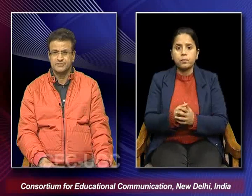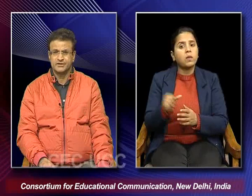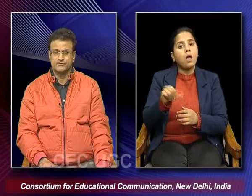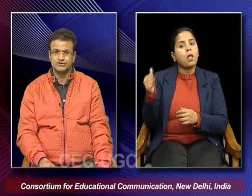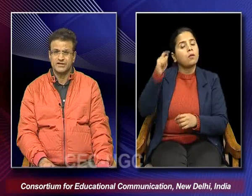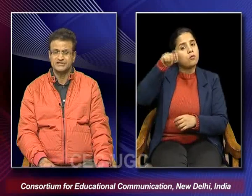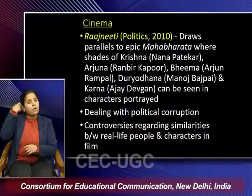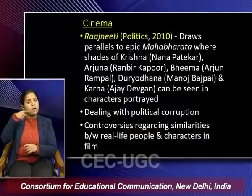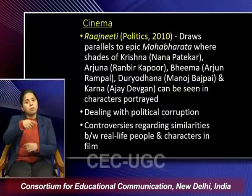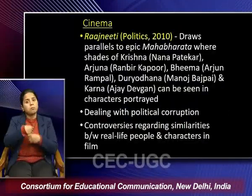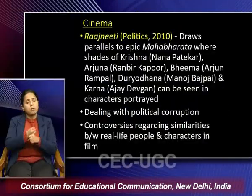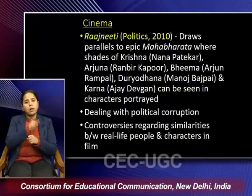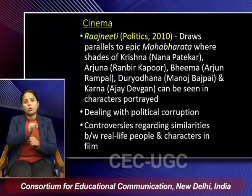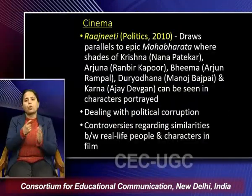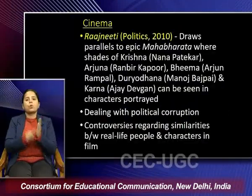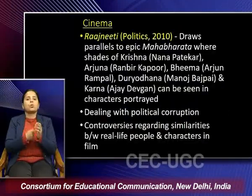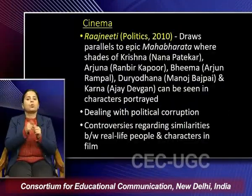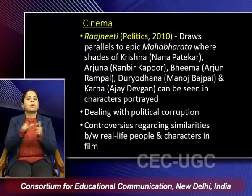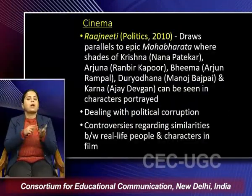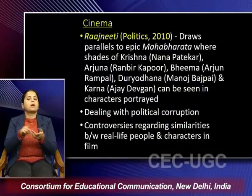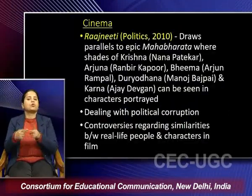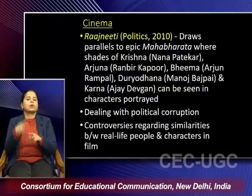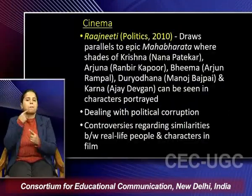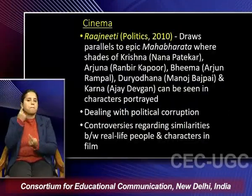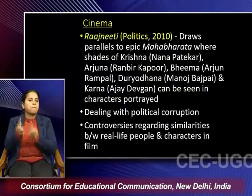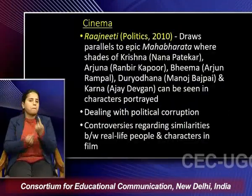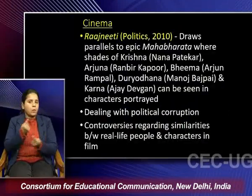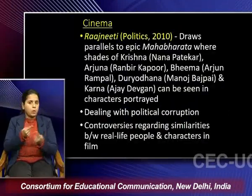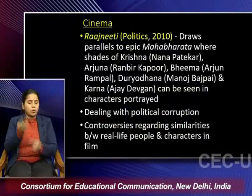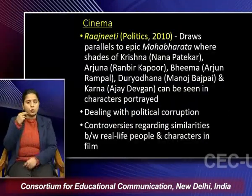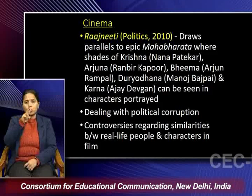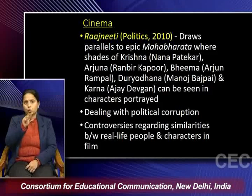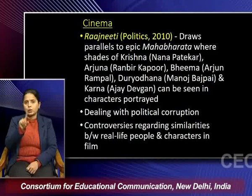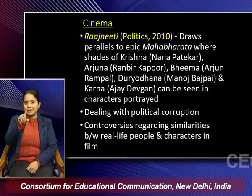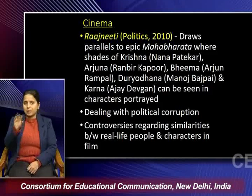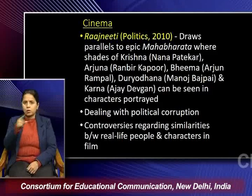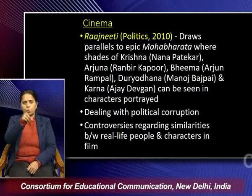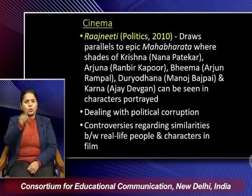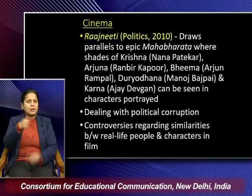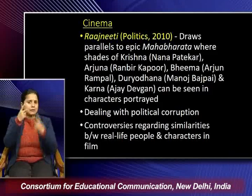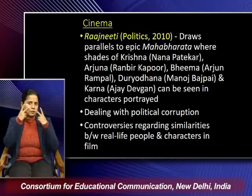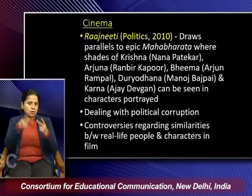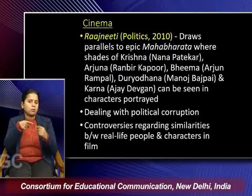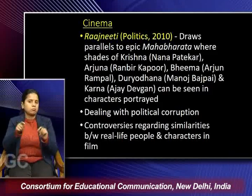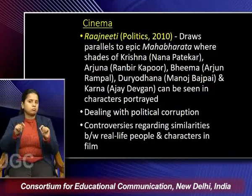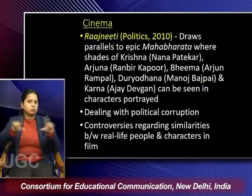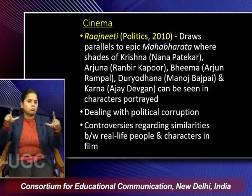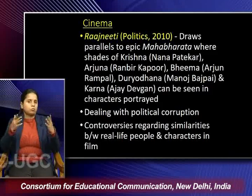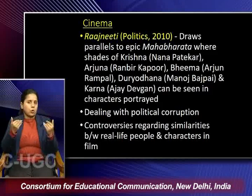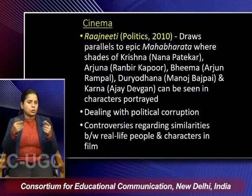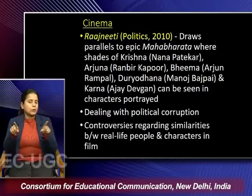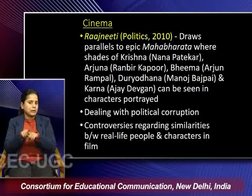he made was Rajniti, Politics, which was made in 2010, as you can see on the screen as